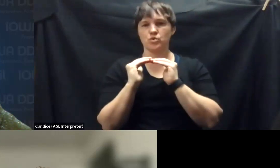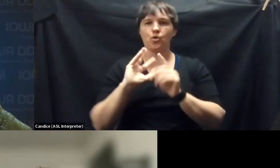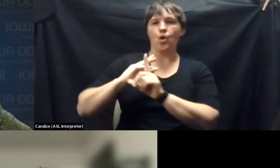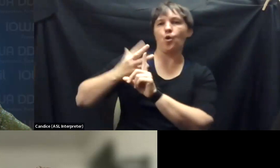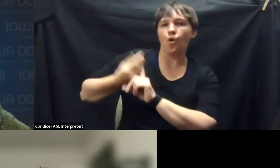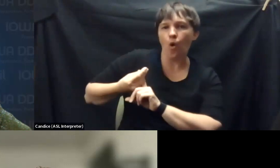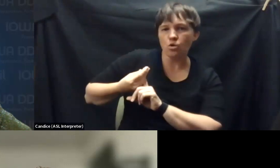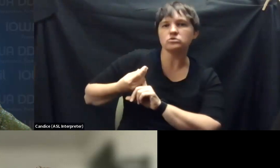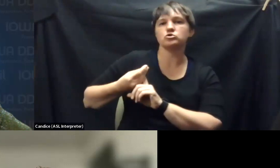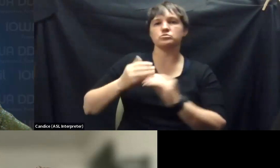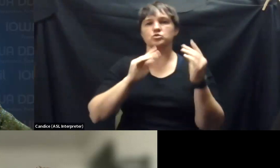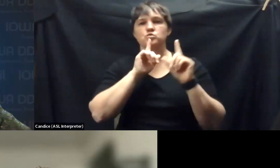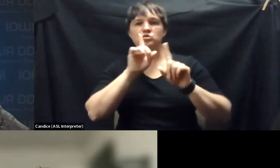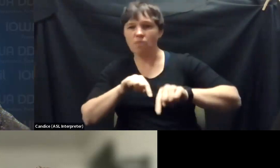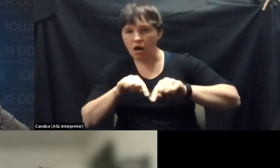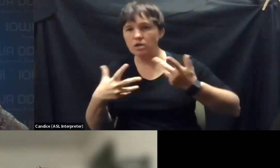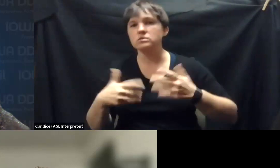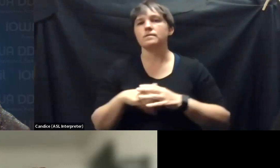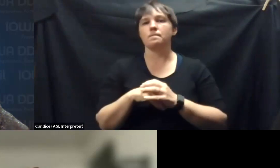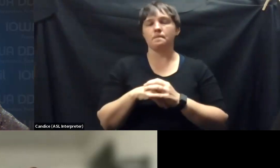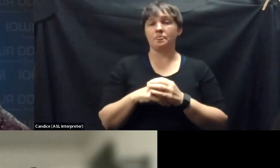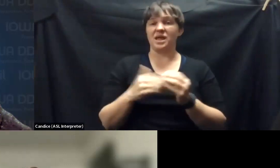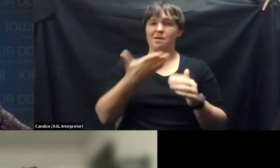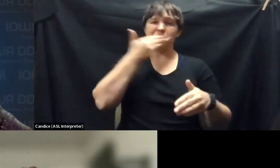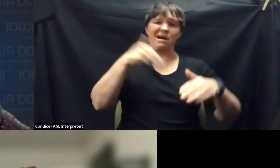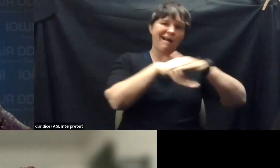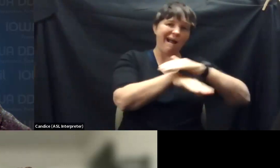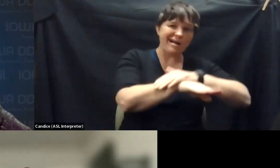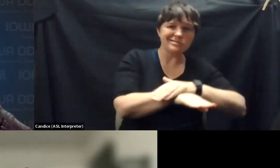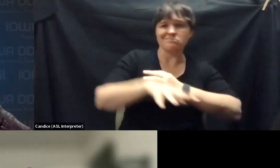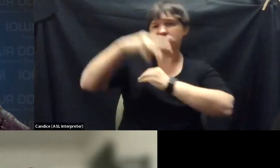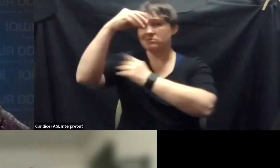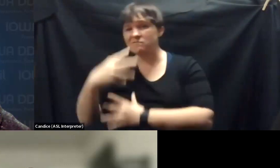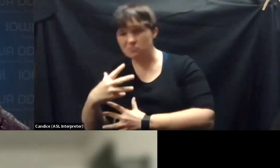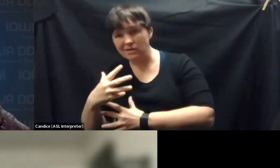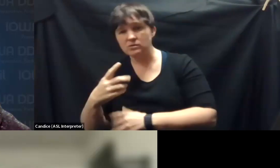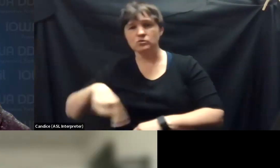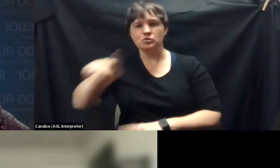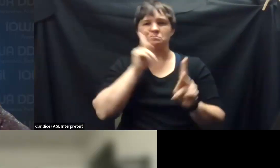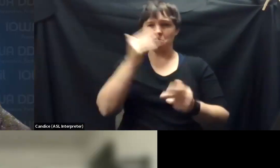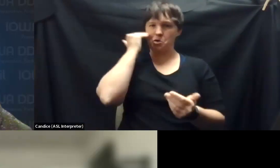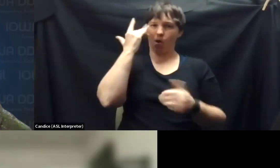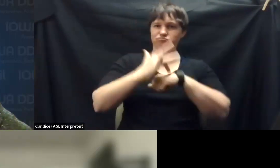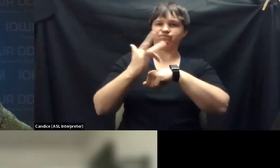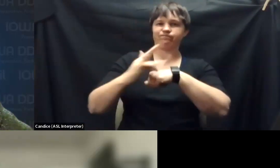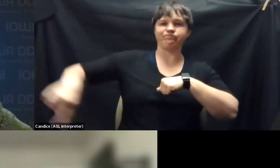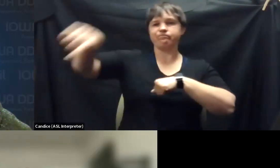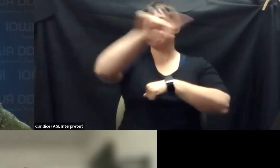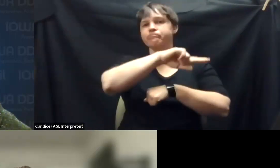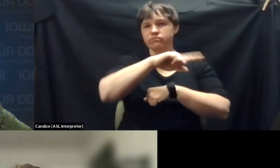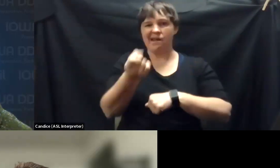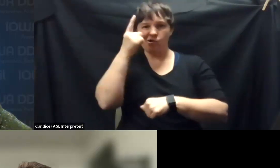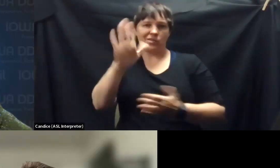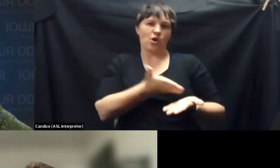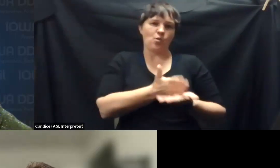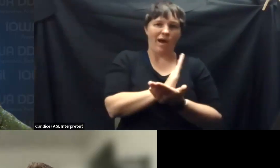culturally responsible, and better access, better information, so people know what's out there and understand their rights